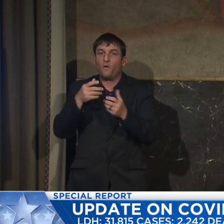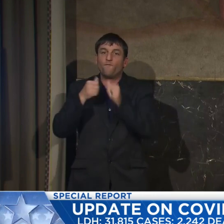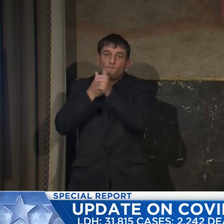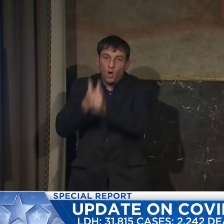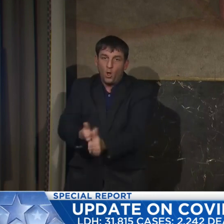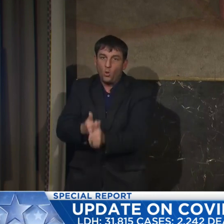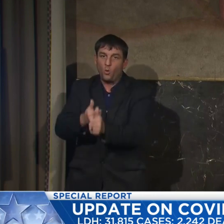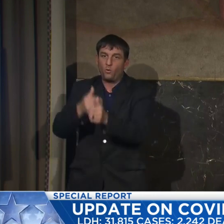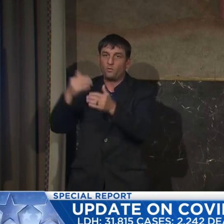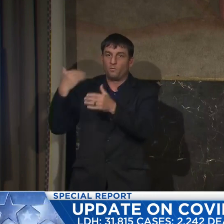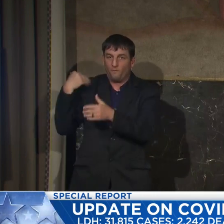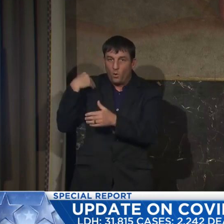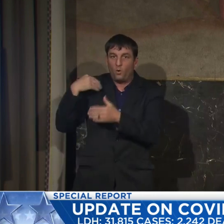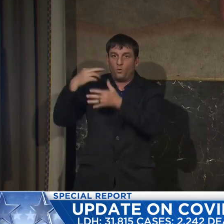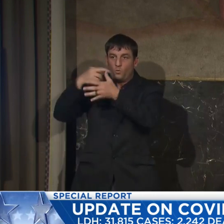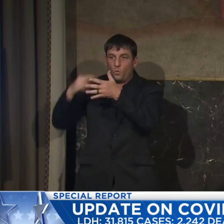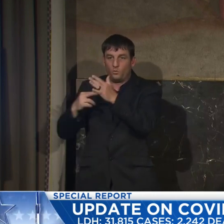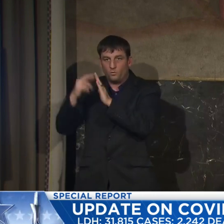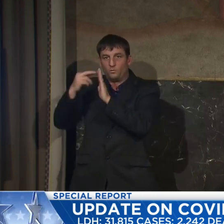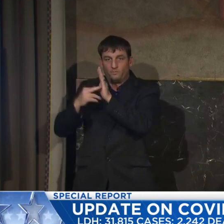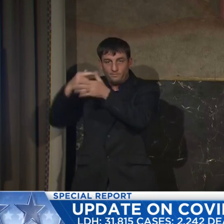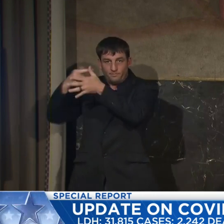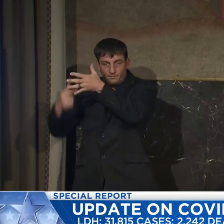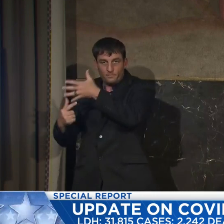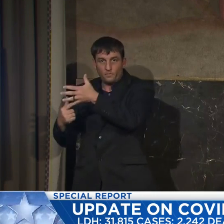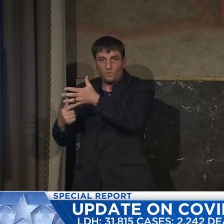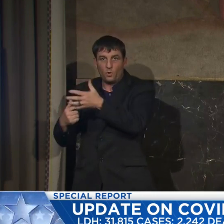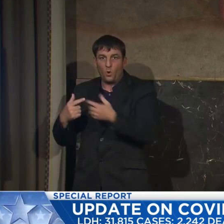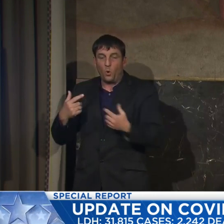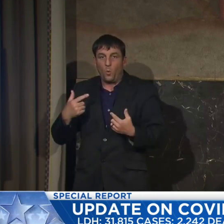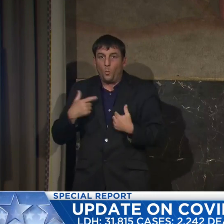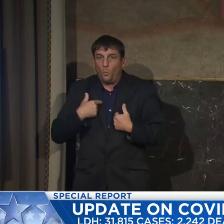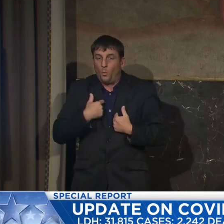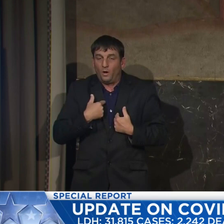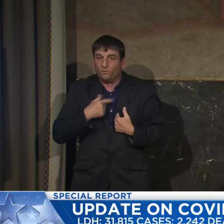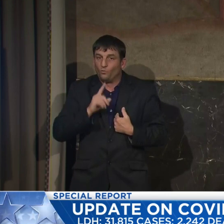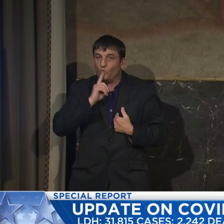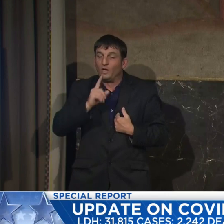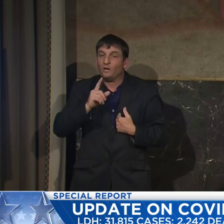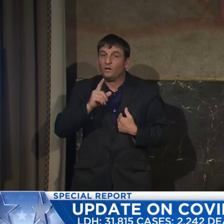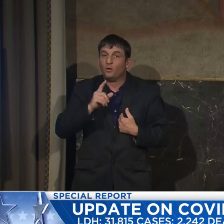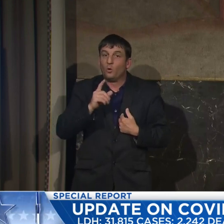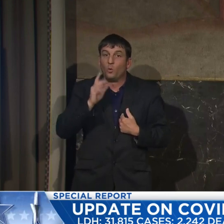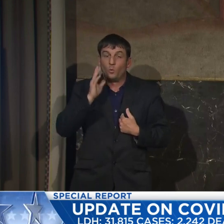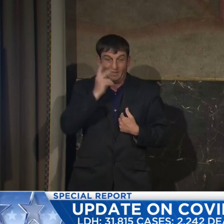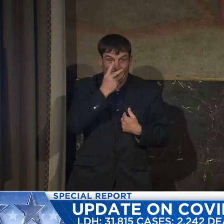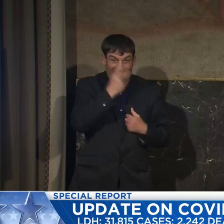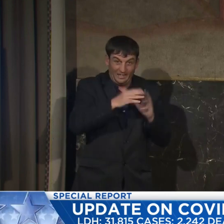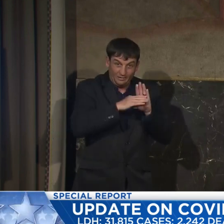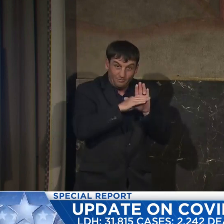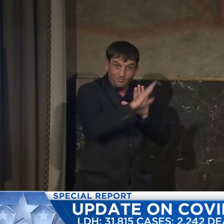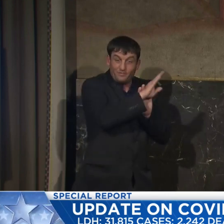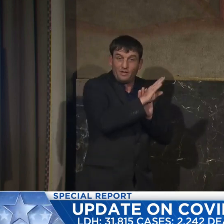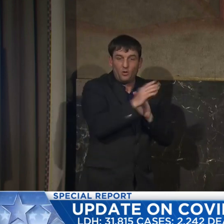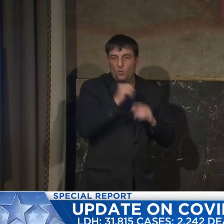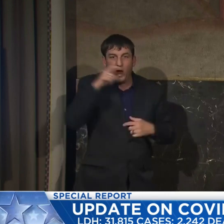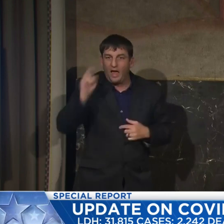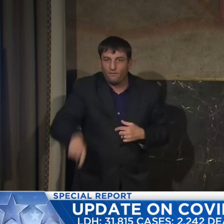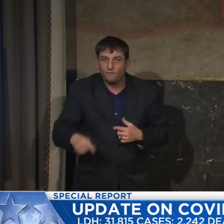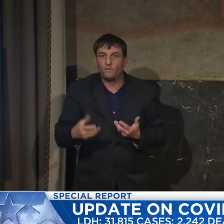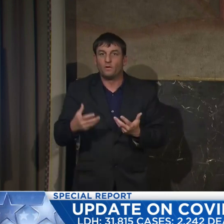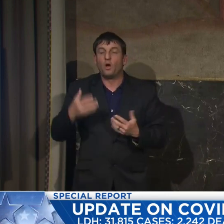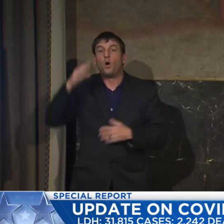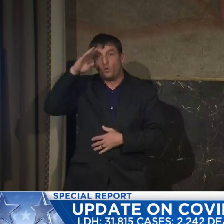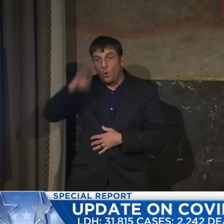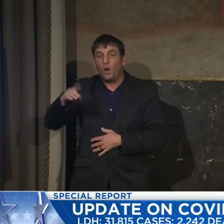we don't have to see a surge in cases at all. Now, I understand enough about human nature to know that